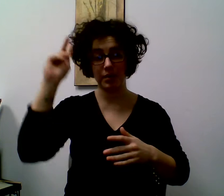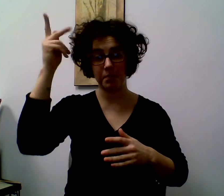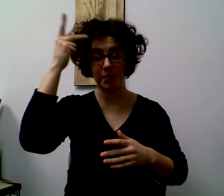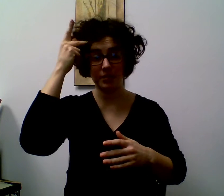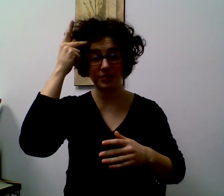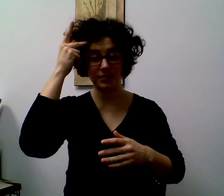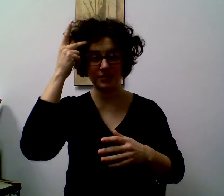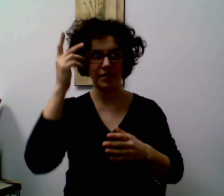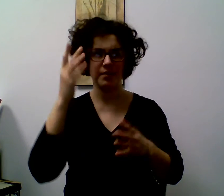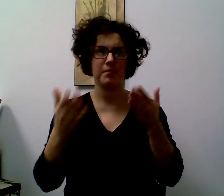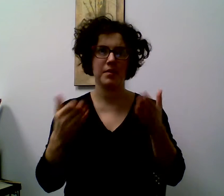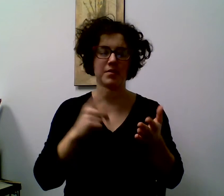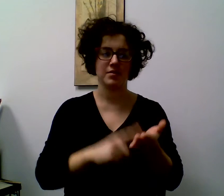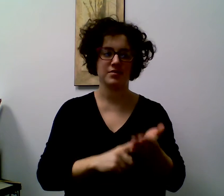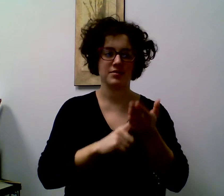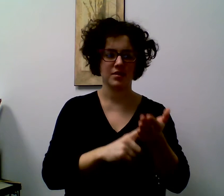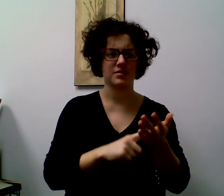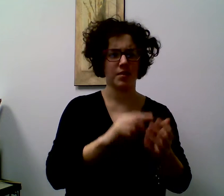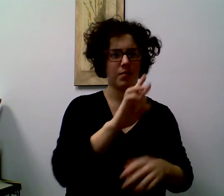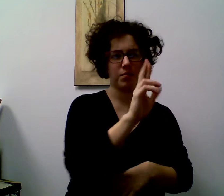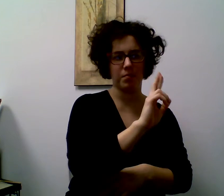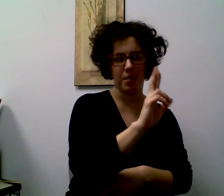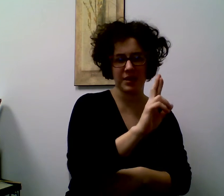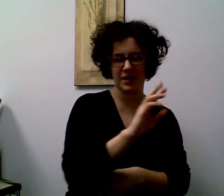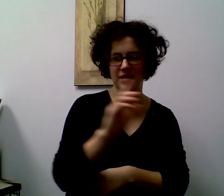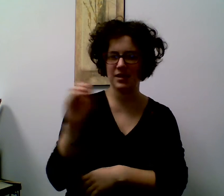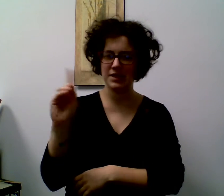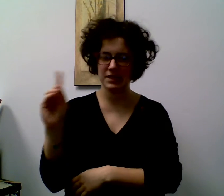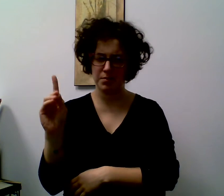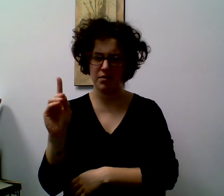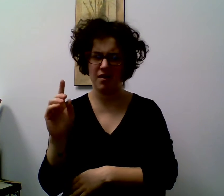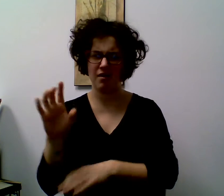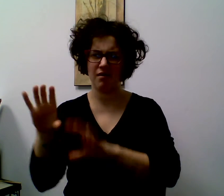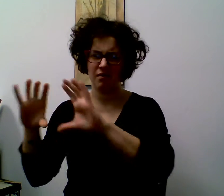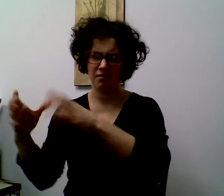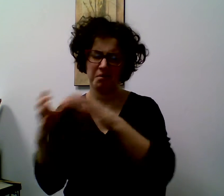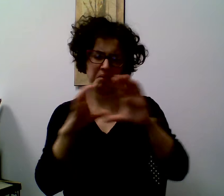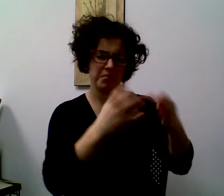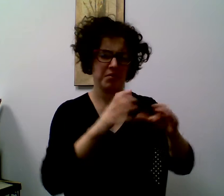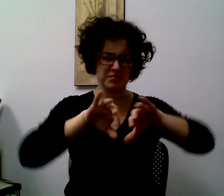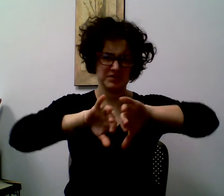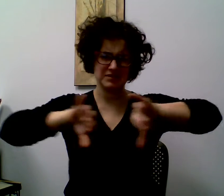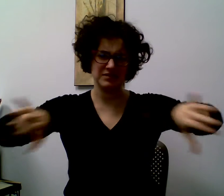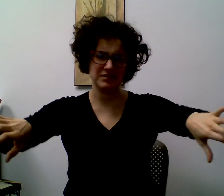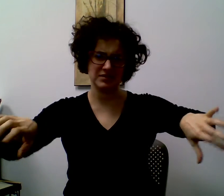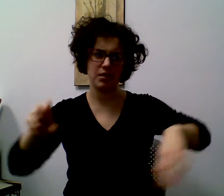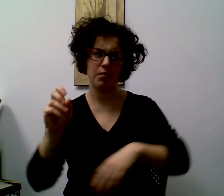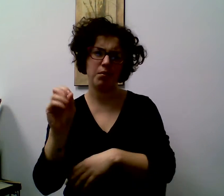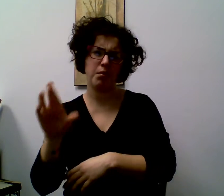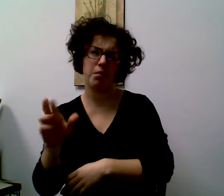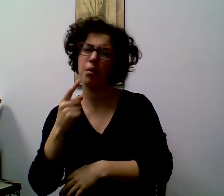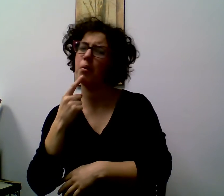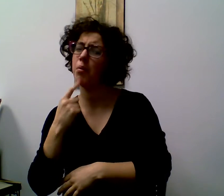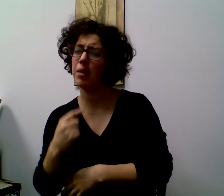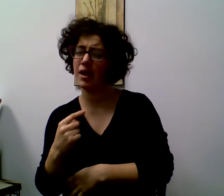sharp split between red and blue states. But while it may seem like both of these things have been around forever, the situation